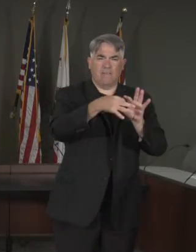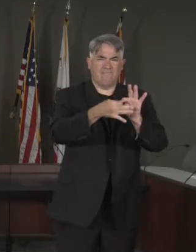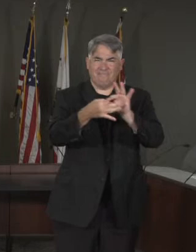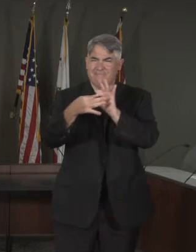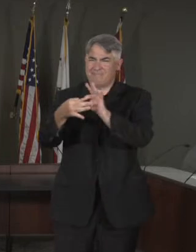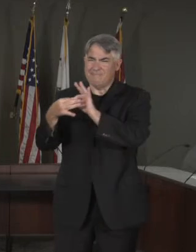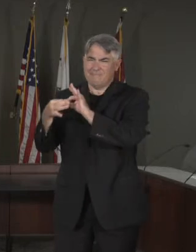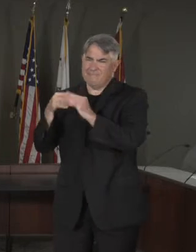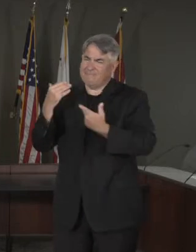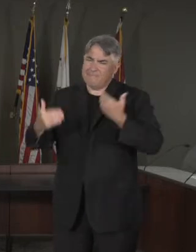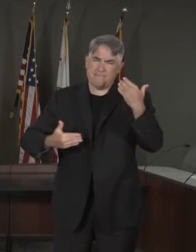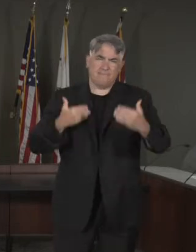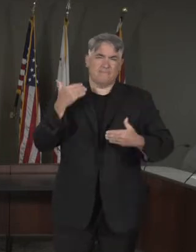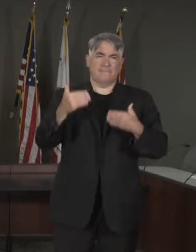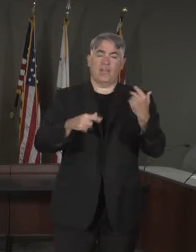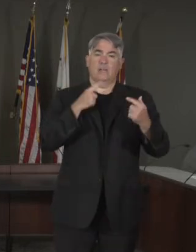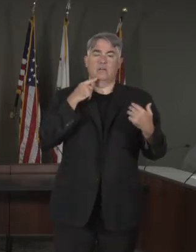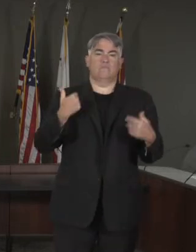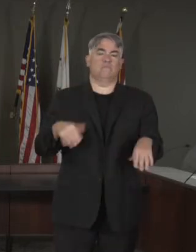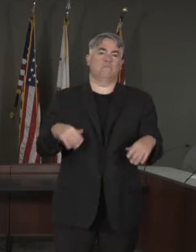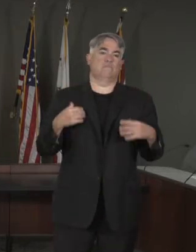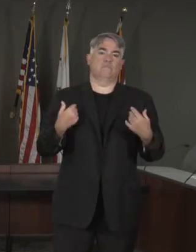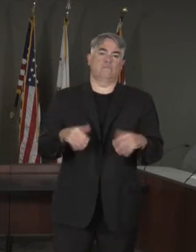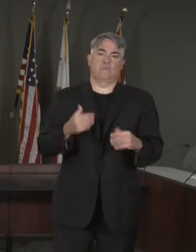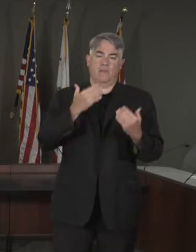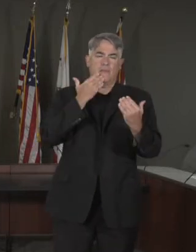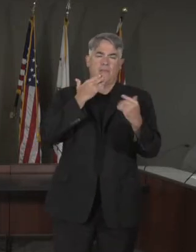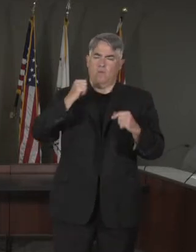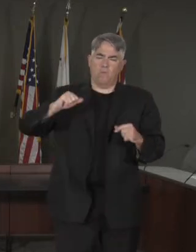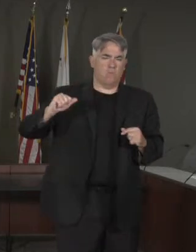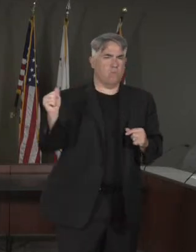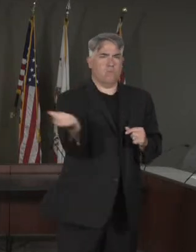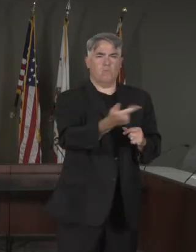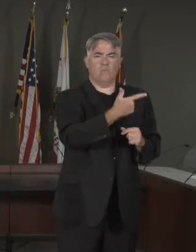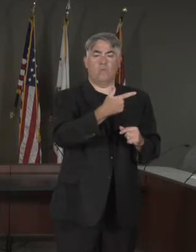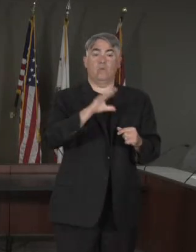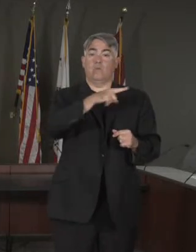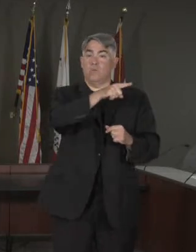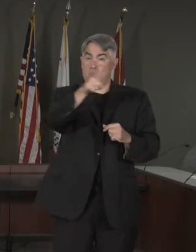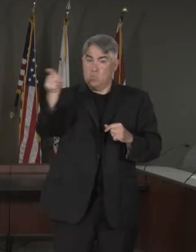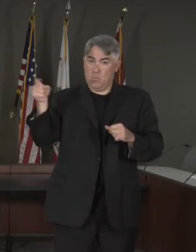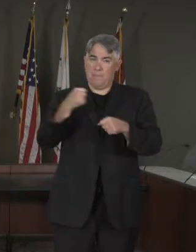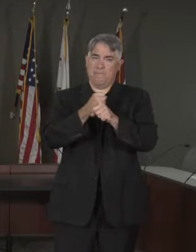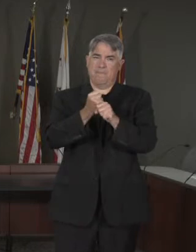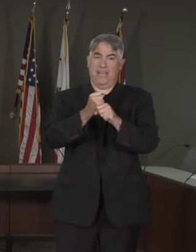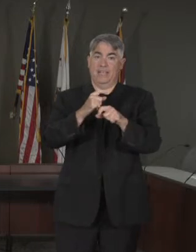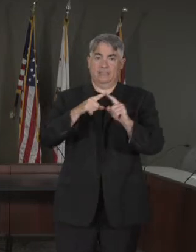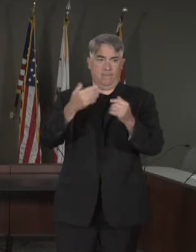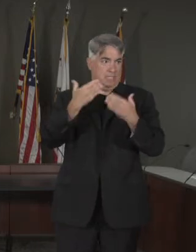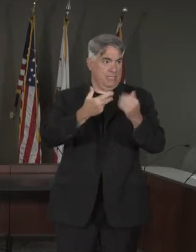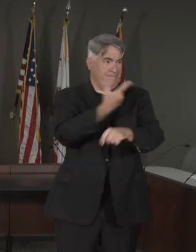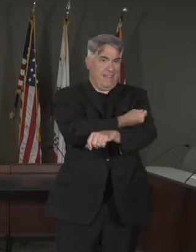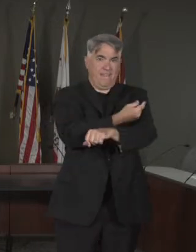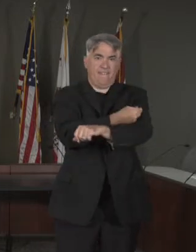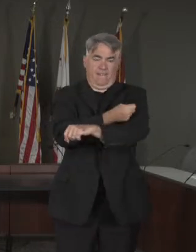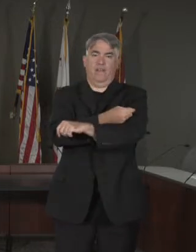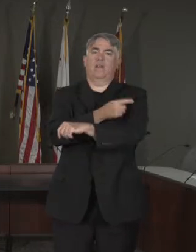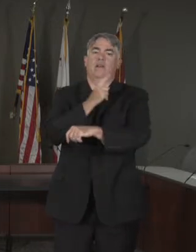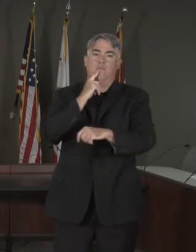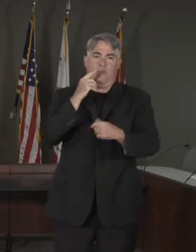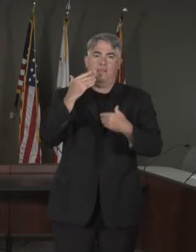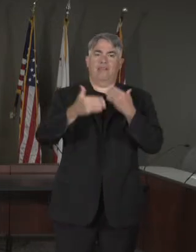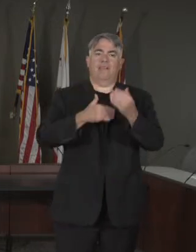massive public health response and making the vaccine widely available in terms of getting it in every